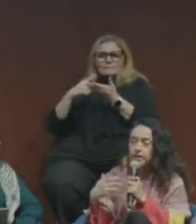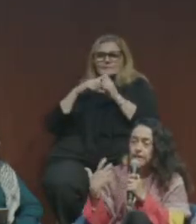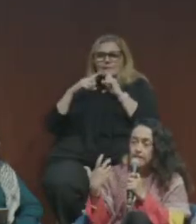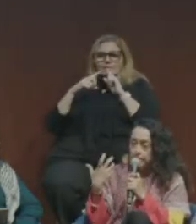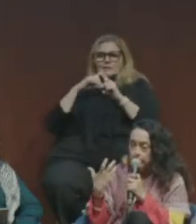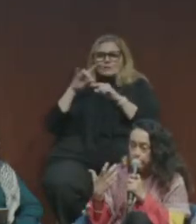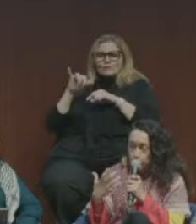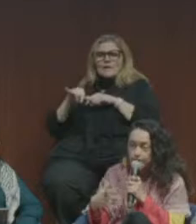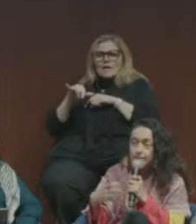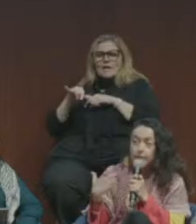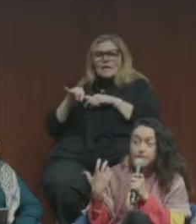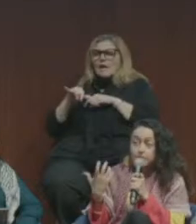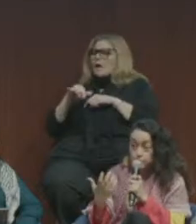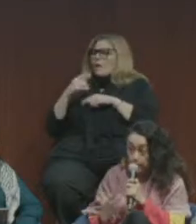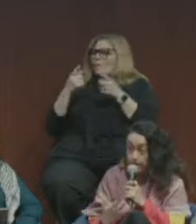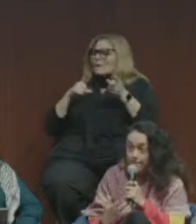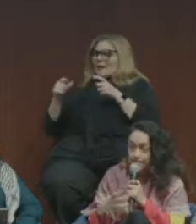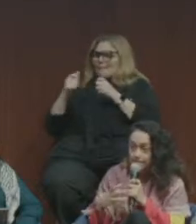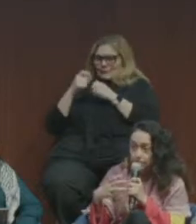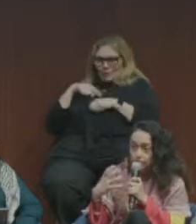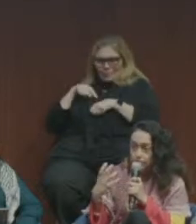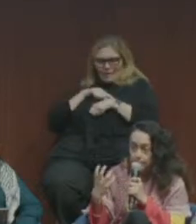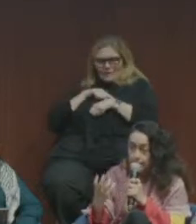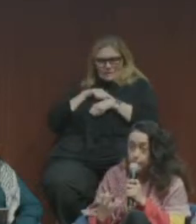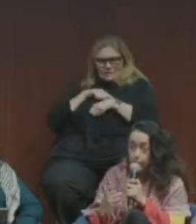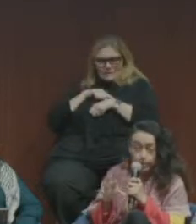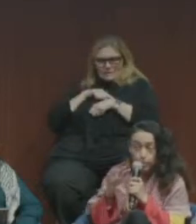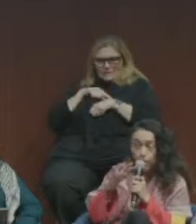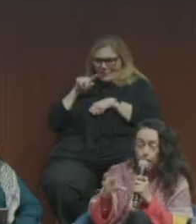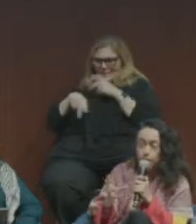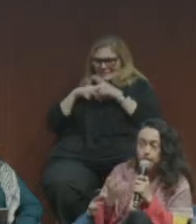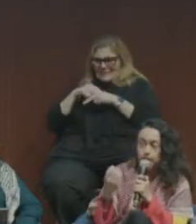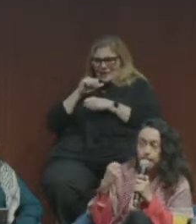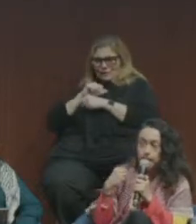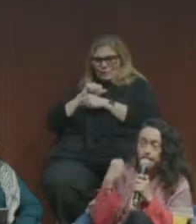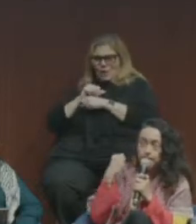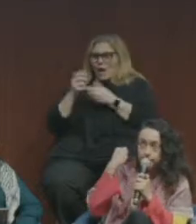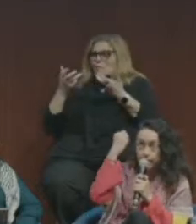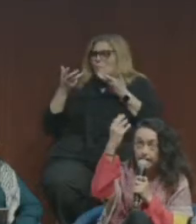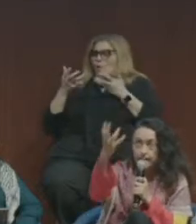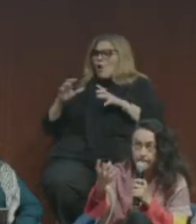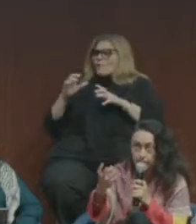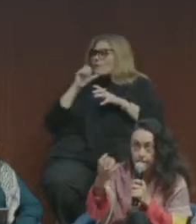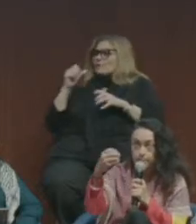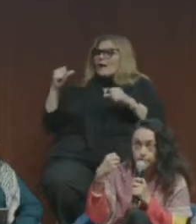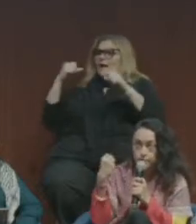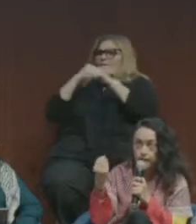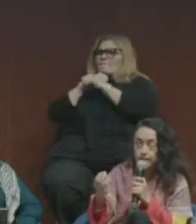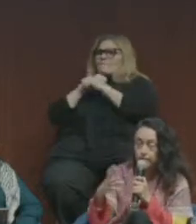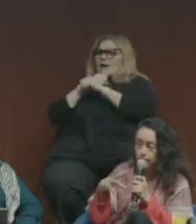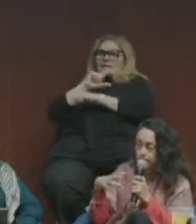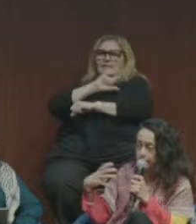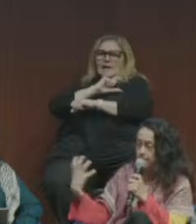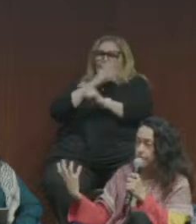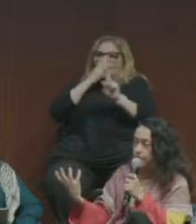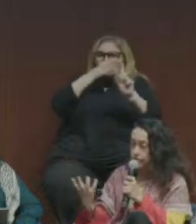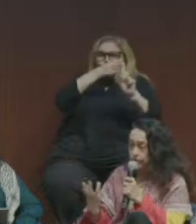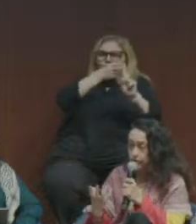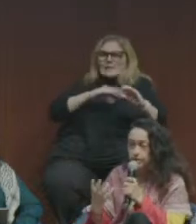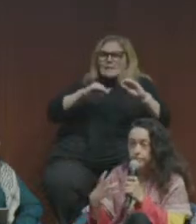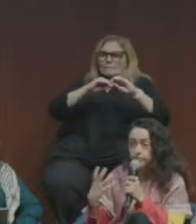of what is happening to us doing this work. We were already not fighting the cops directly, but creating